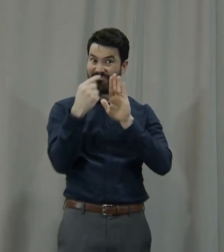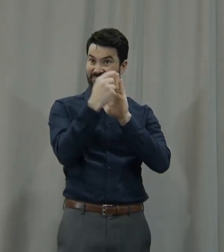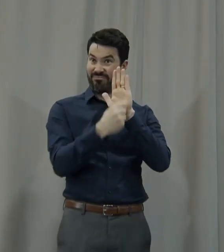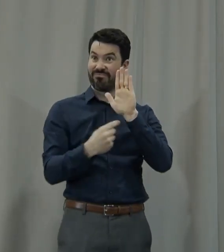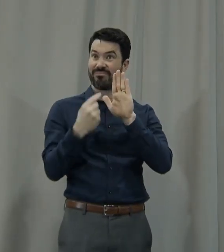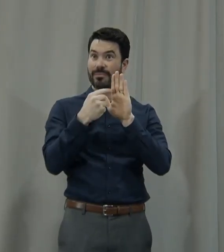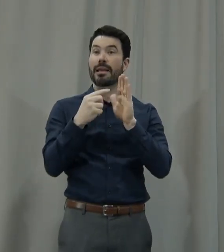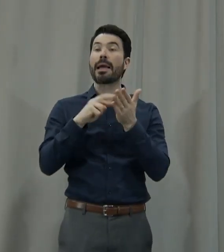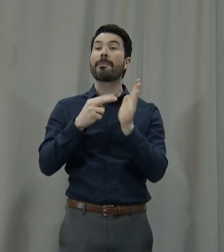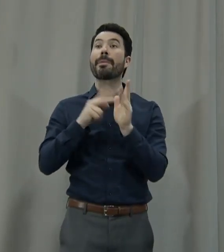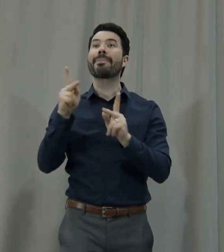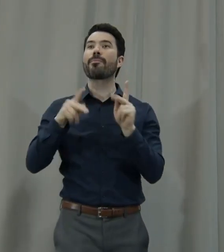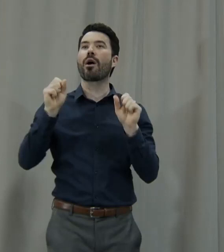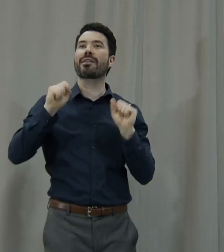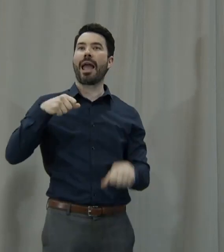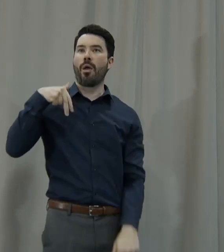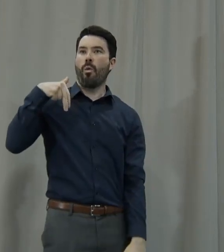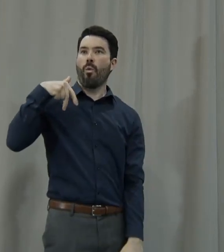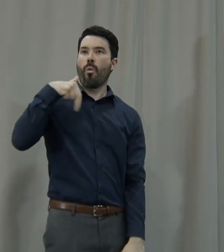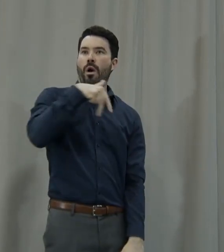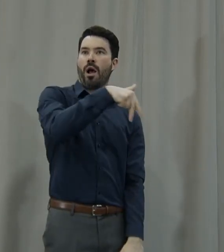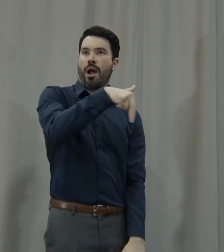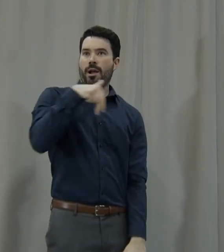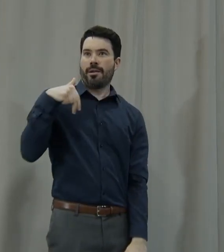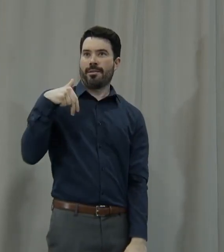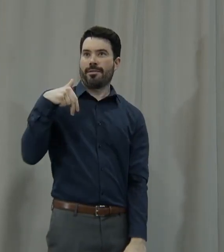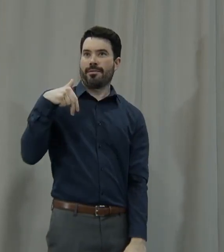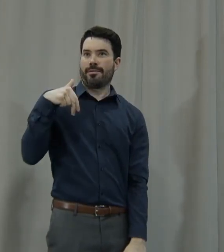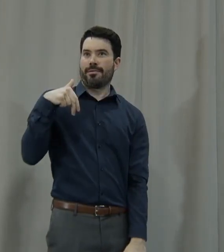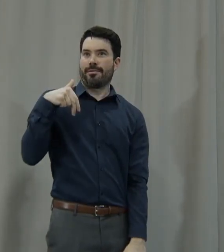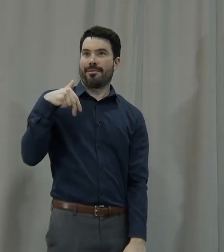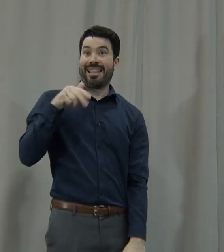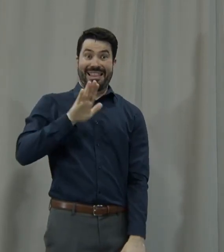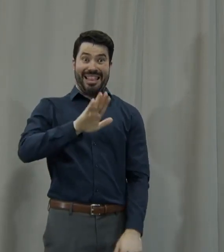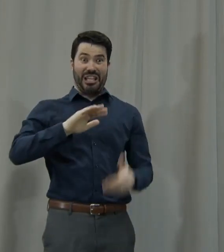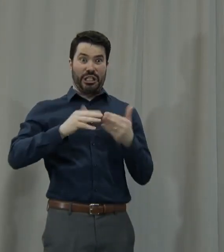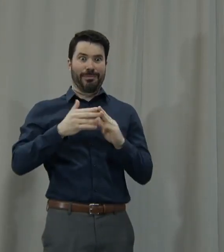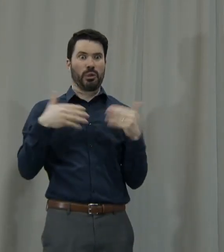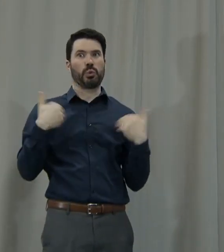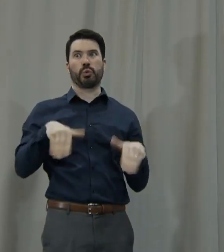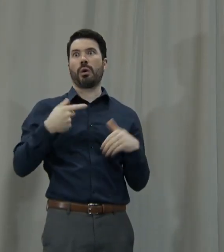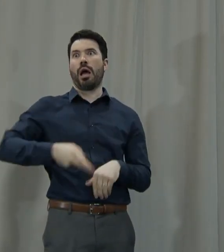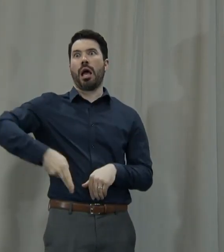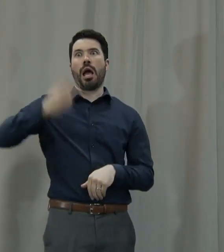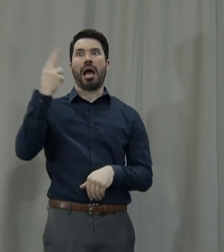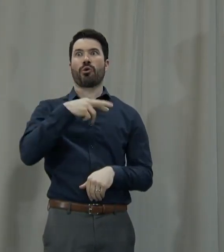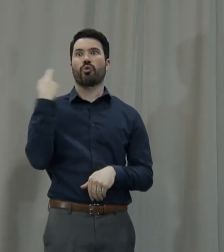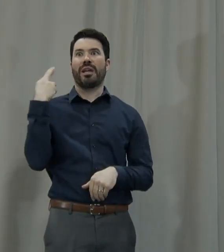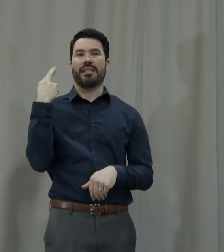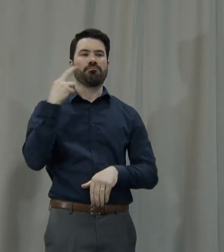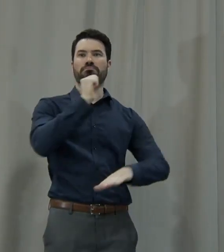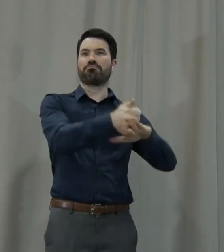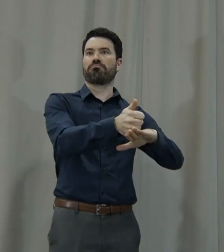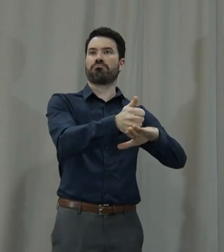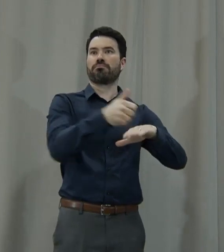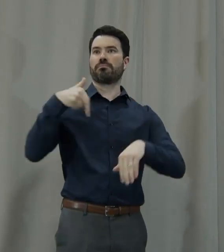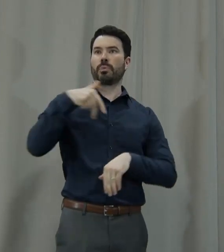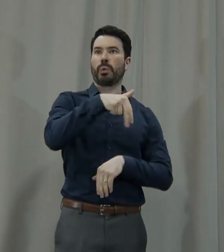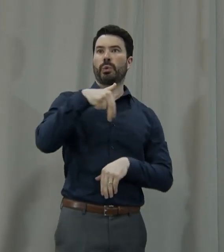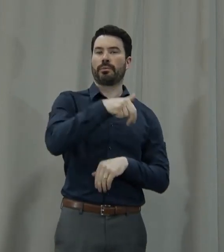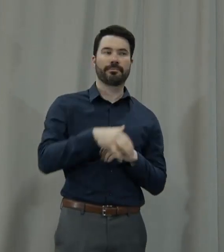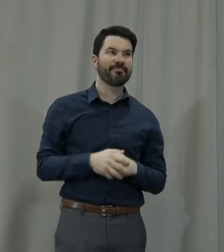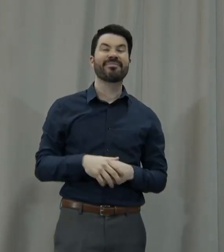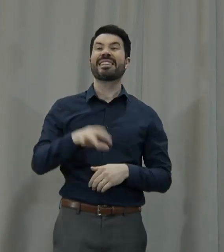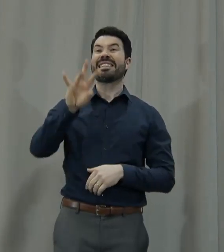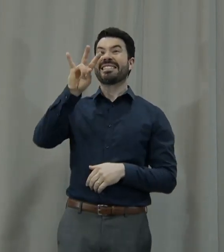it walkable for in socially vulnerable communities. We distributed